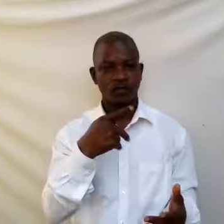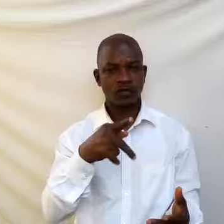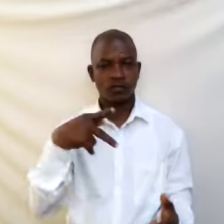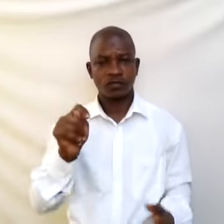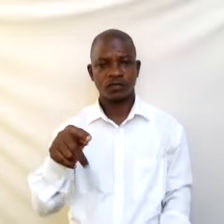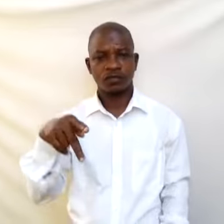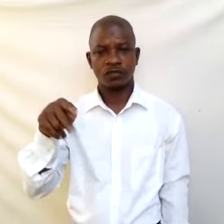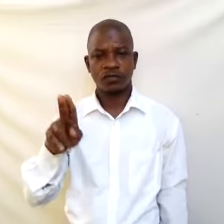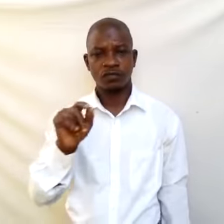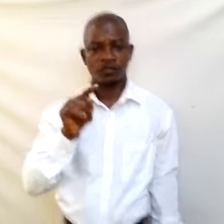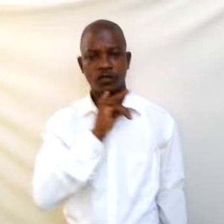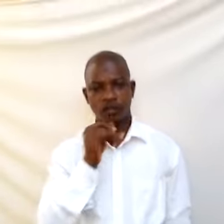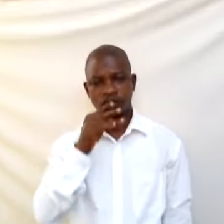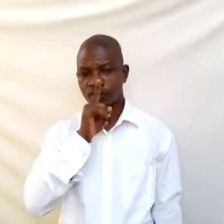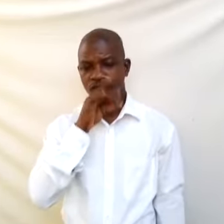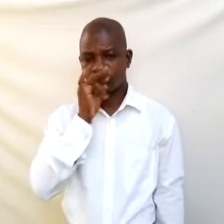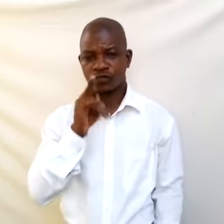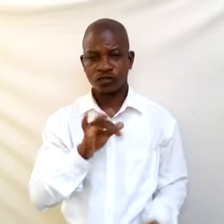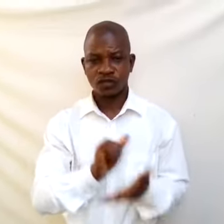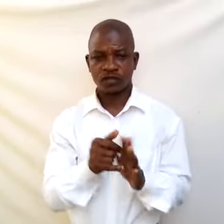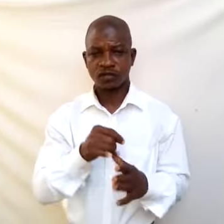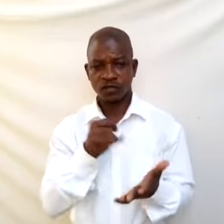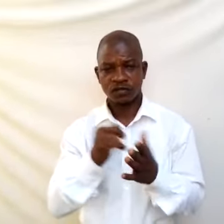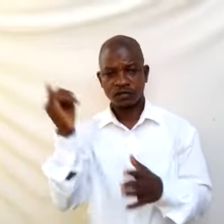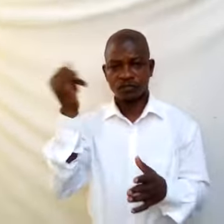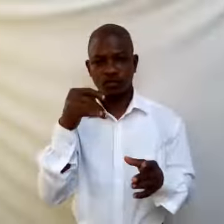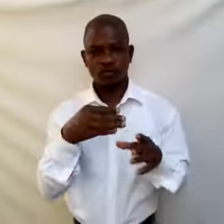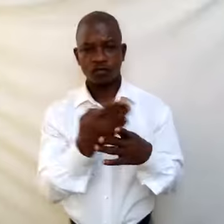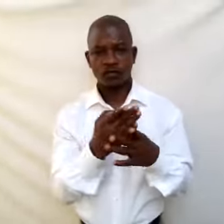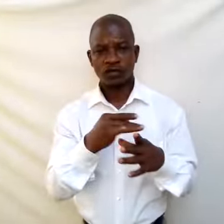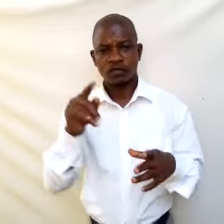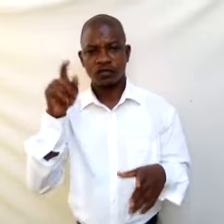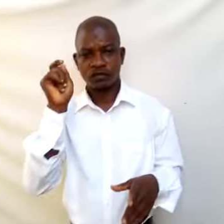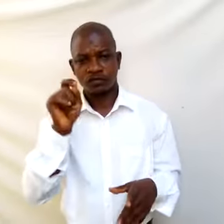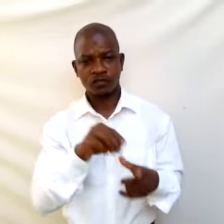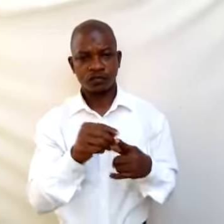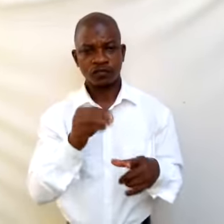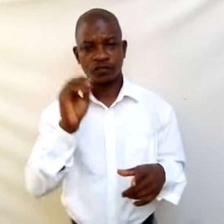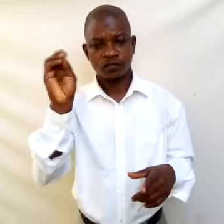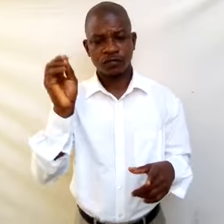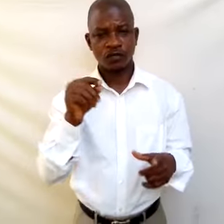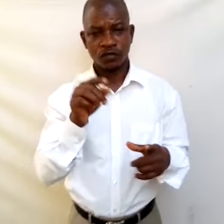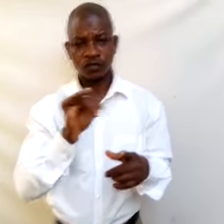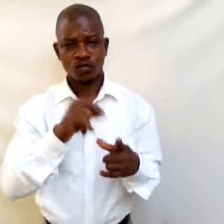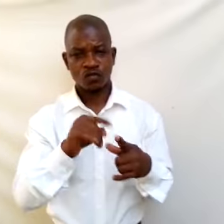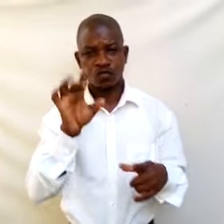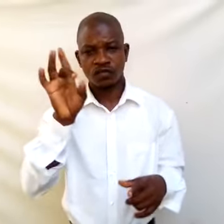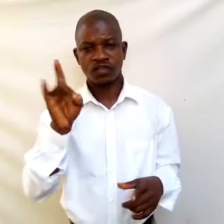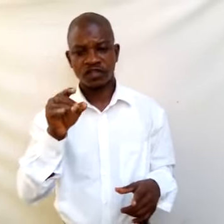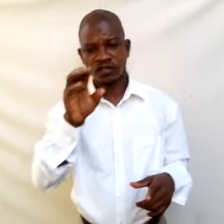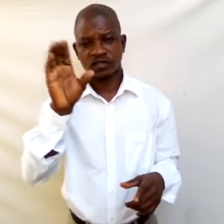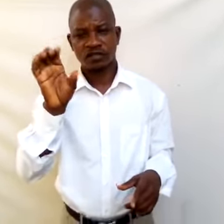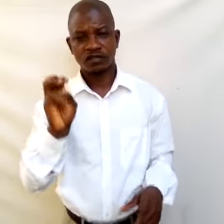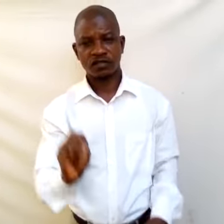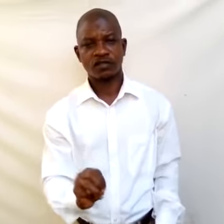and ensure it is drawn within the point from 0 centimeter to 8 centimeters. The